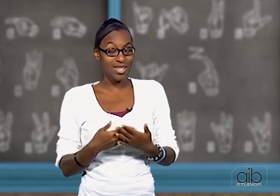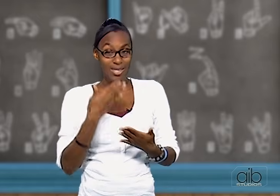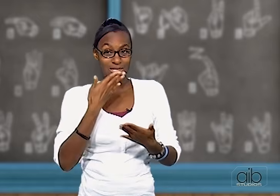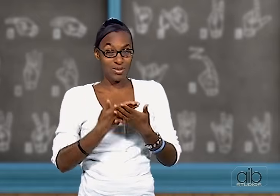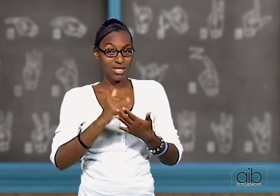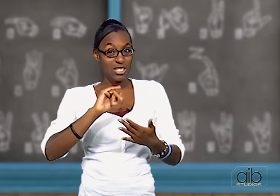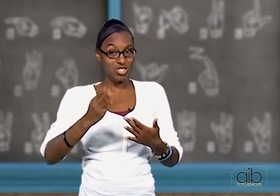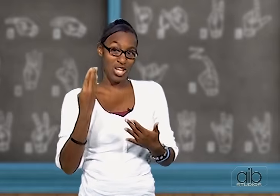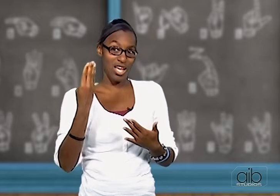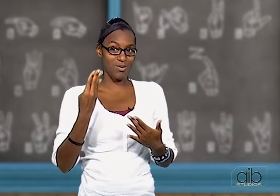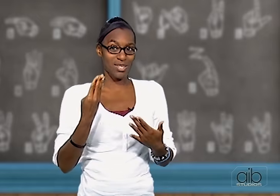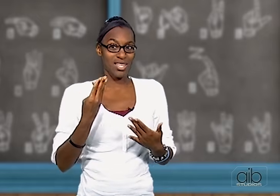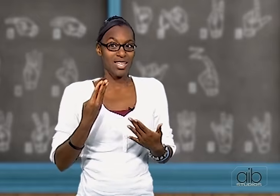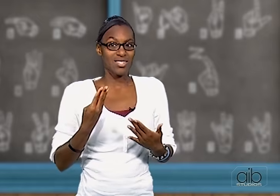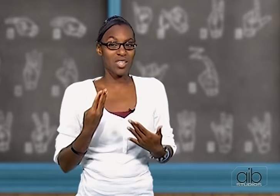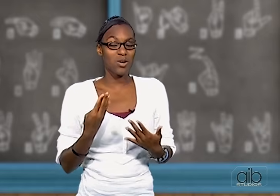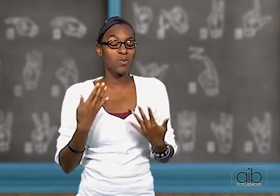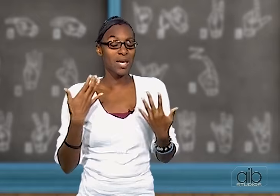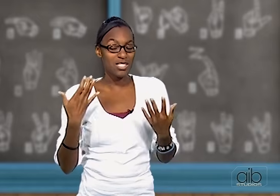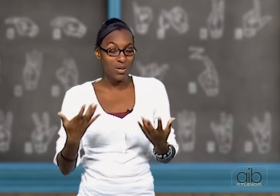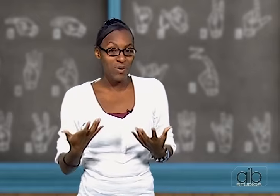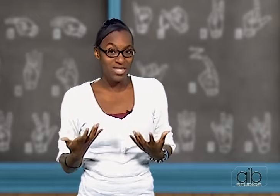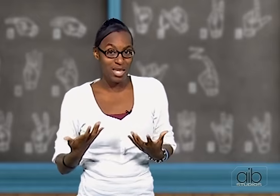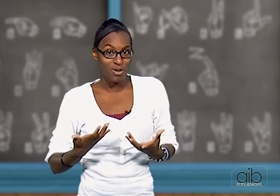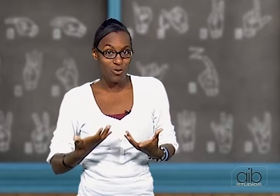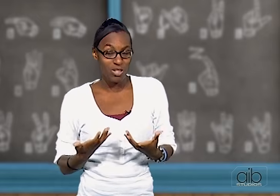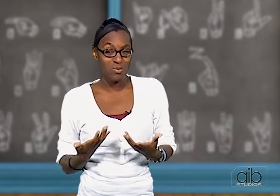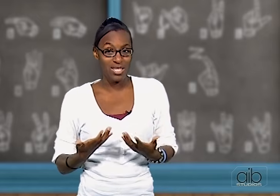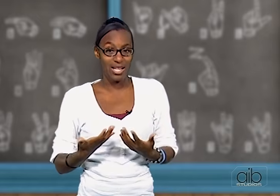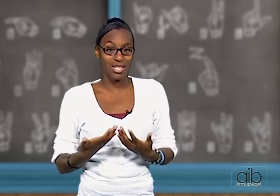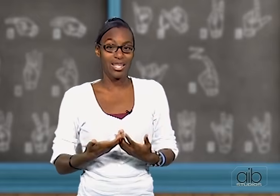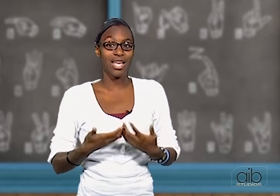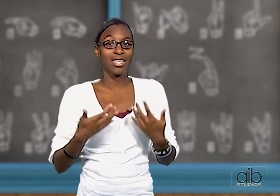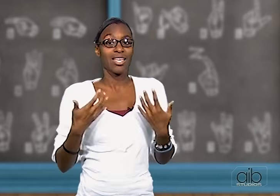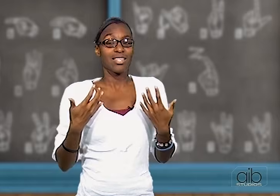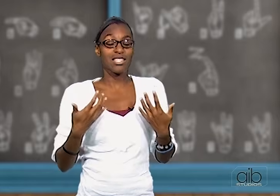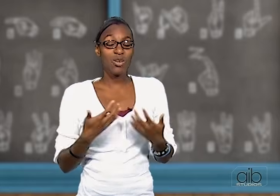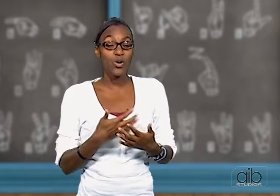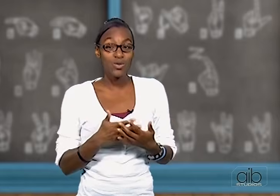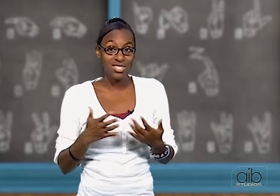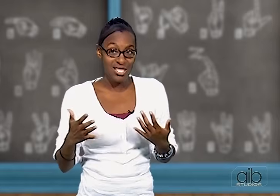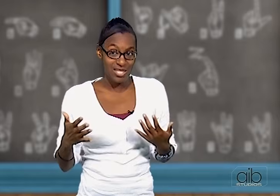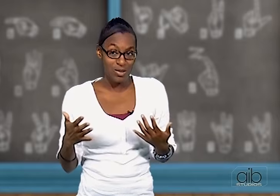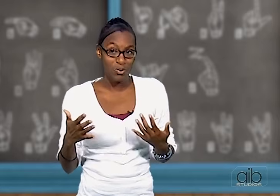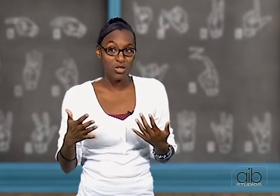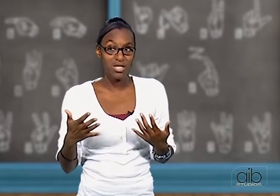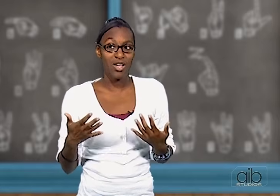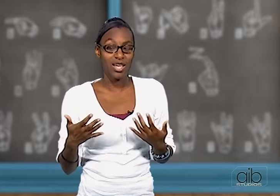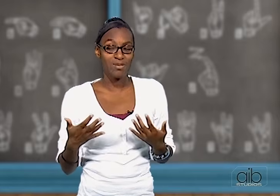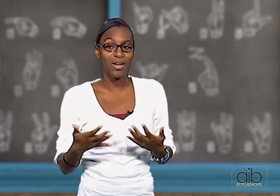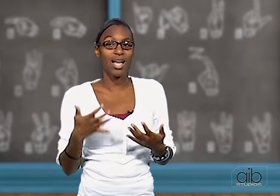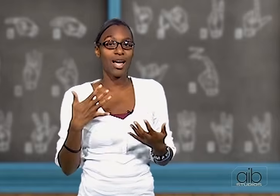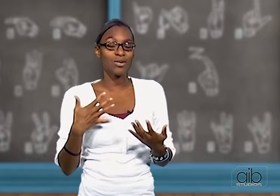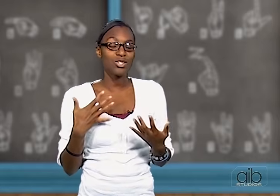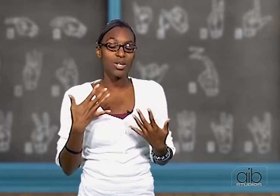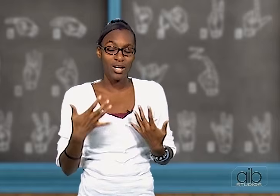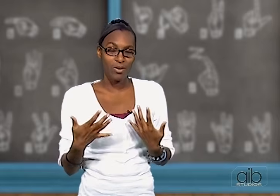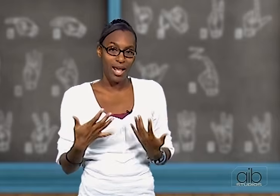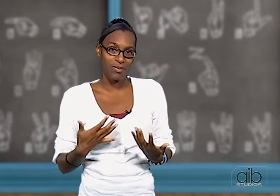good. So good job. So basically what I was saying before in the beginning, that this whole season we're going to be talking about how do you interact with the